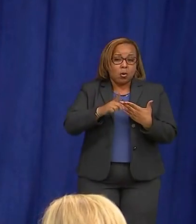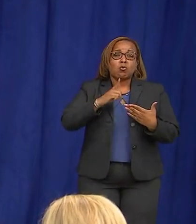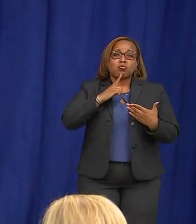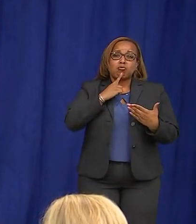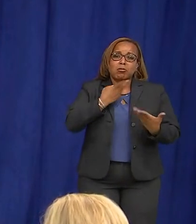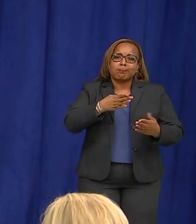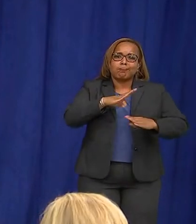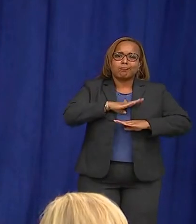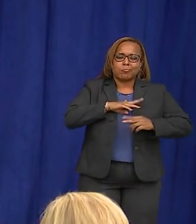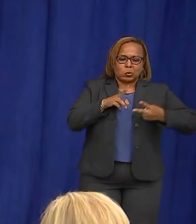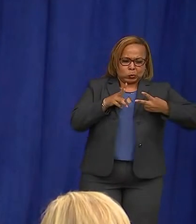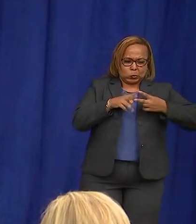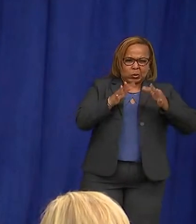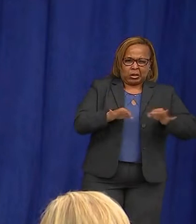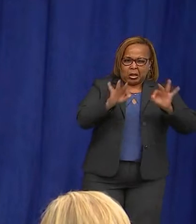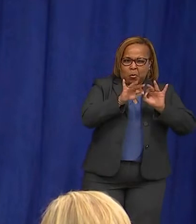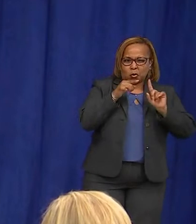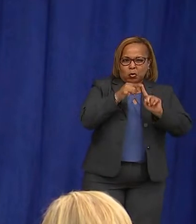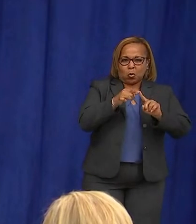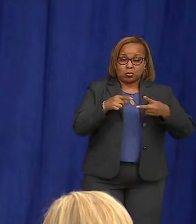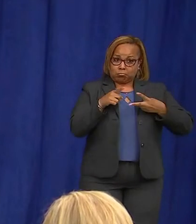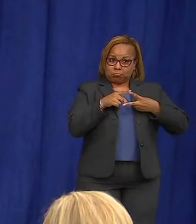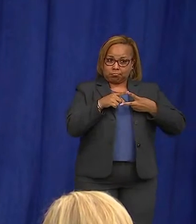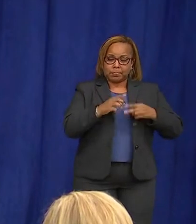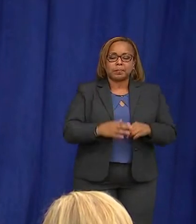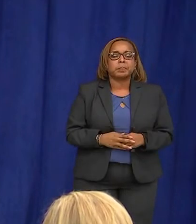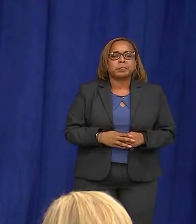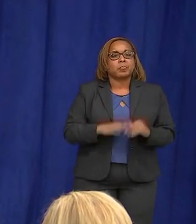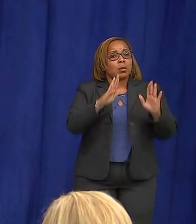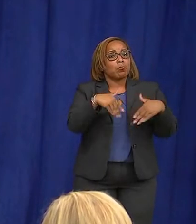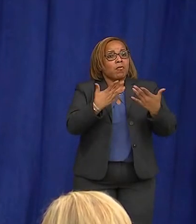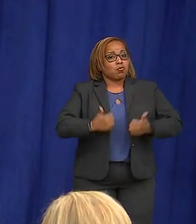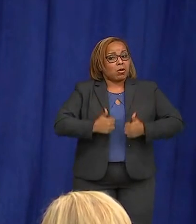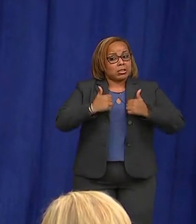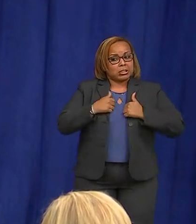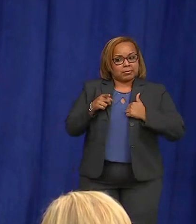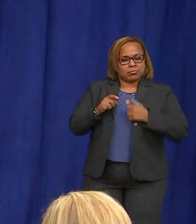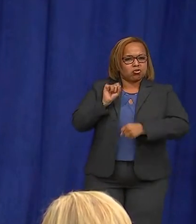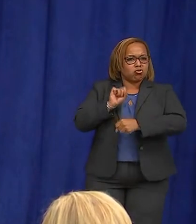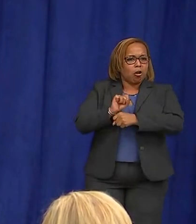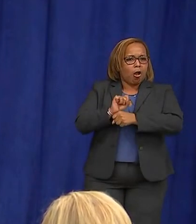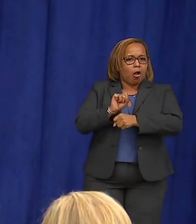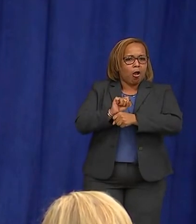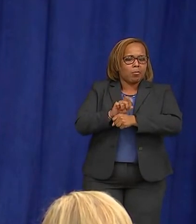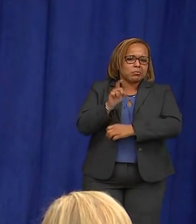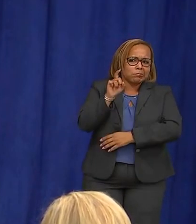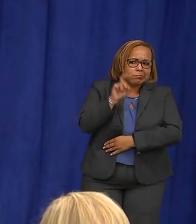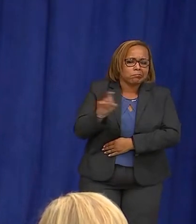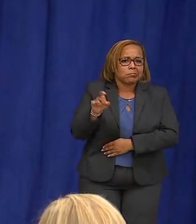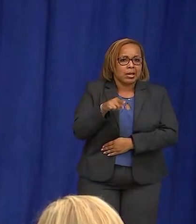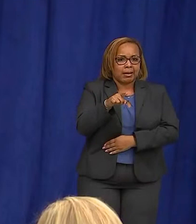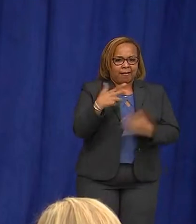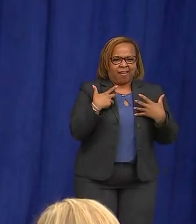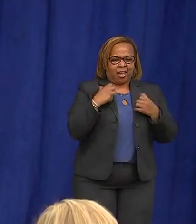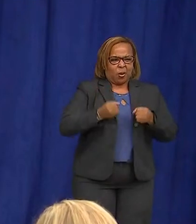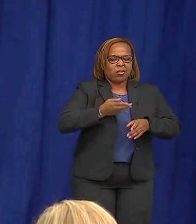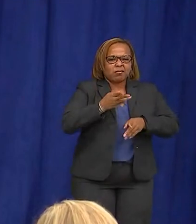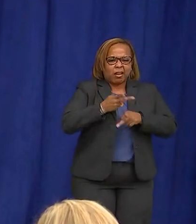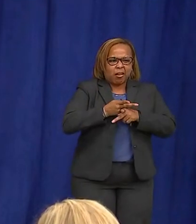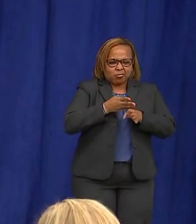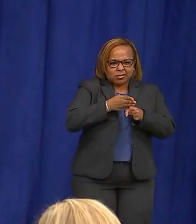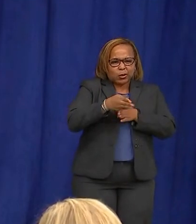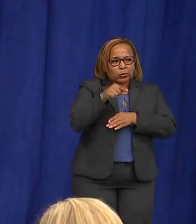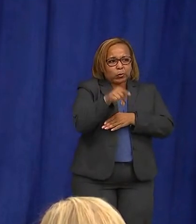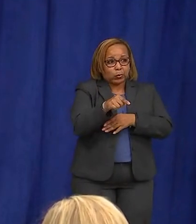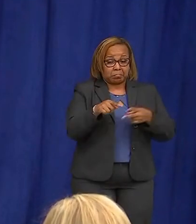accomplishes two very important goals. First, it provides residents jobs in high-demand healthcare